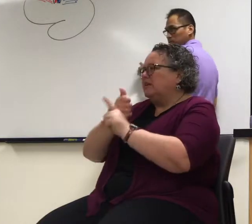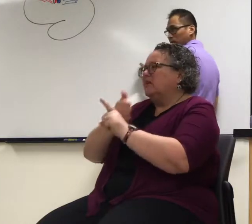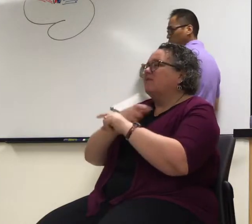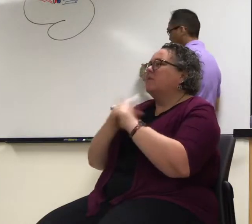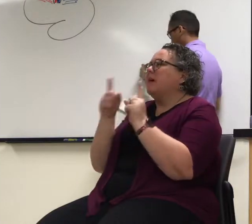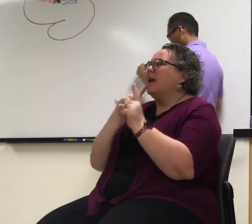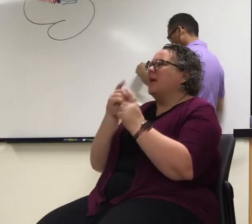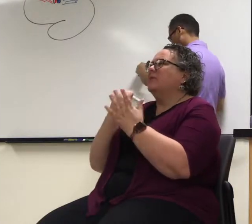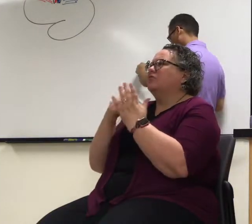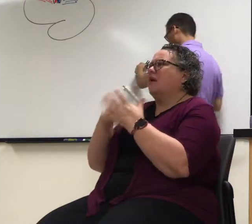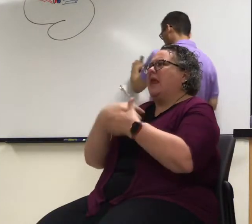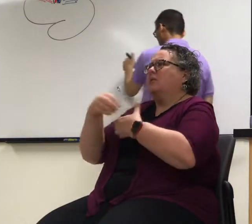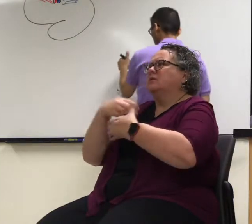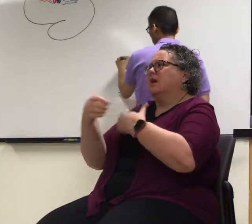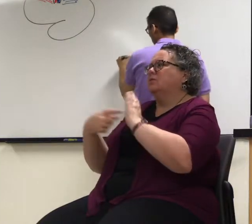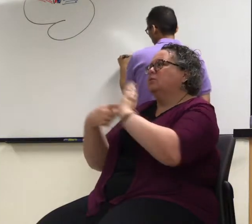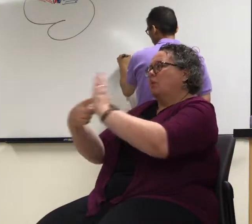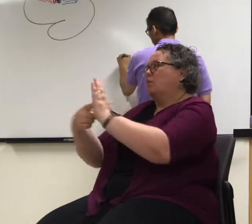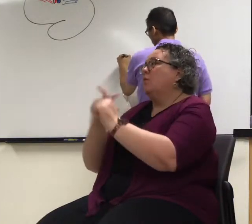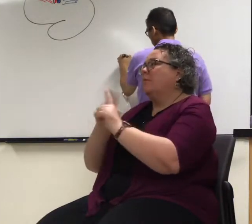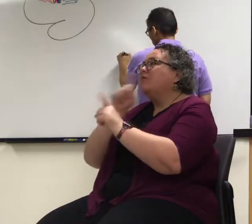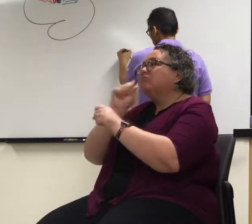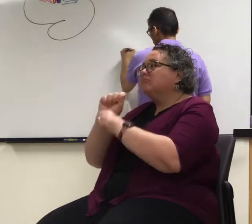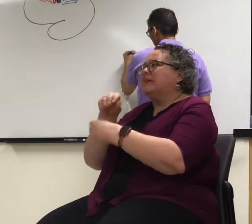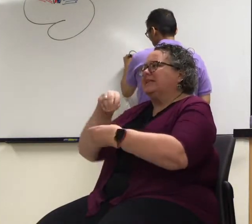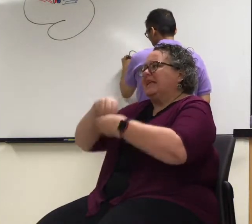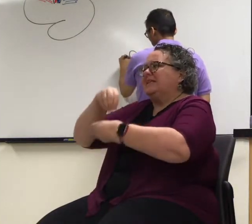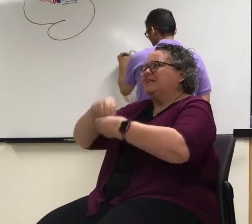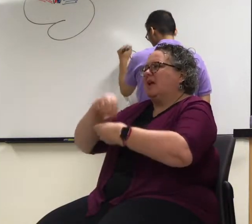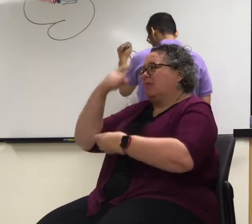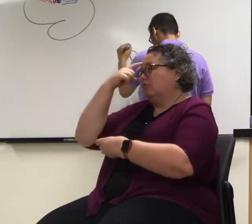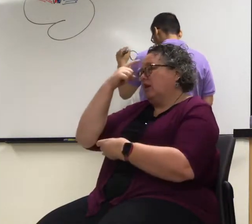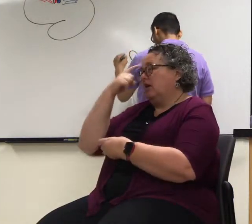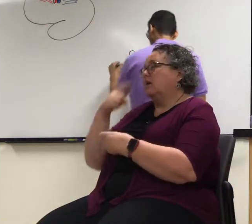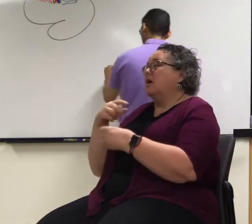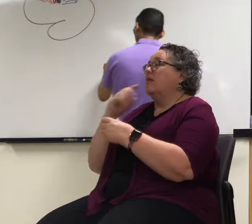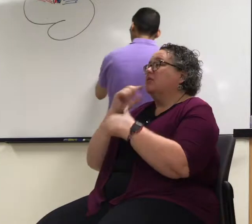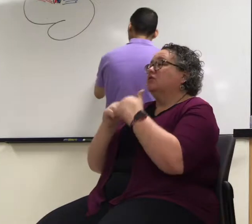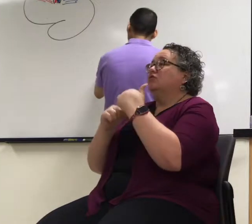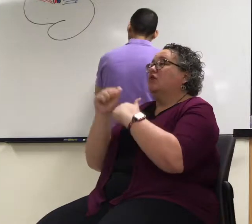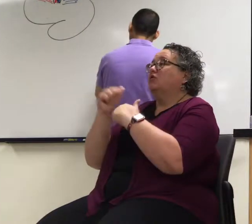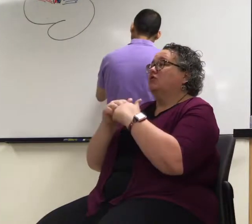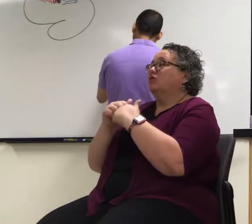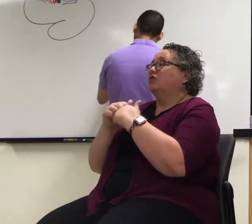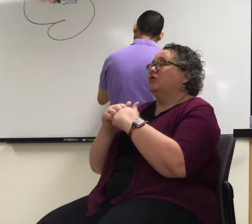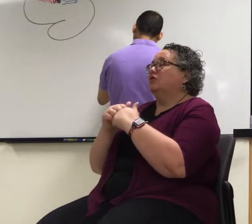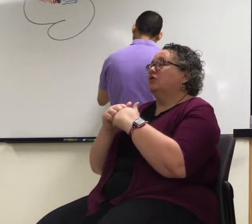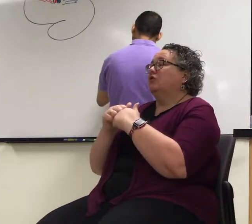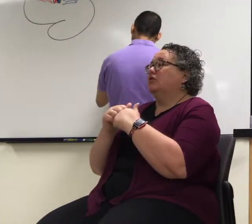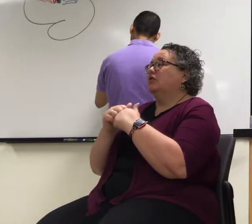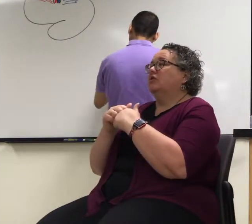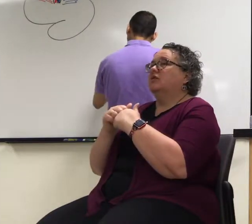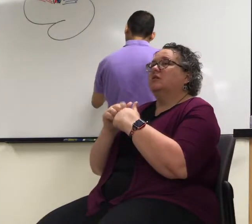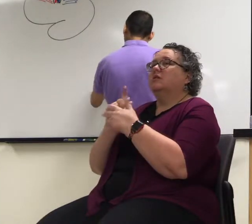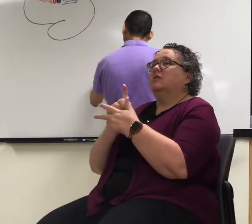draw it outside the brain here. There's a structure called the caudate, and another structure